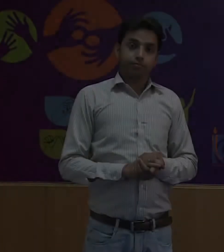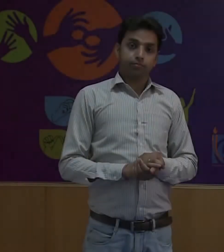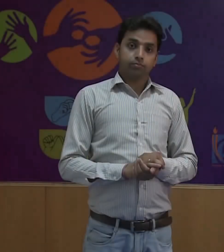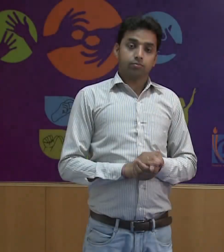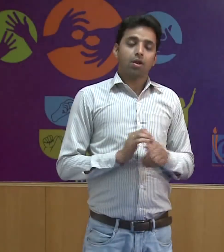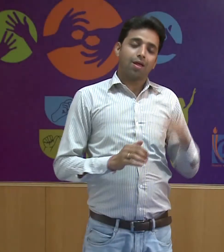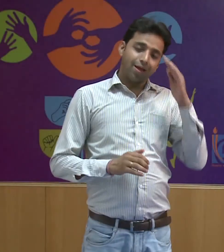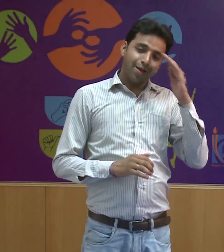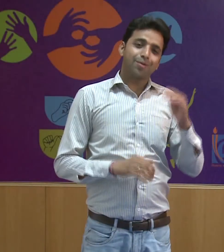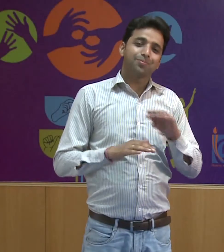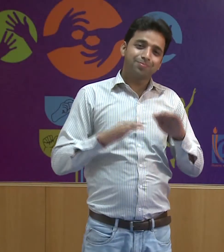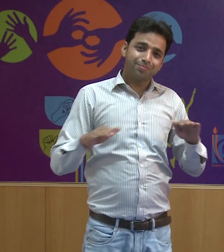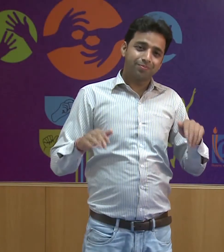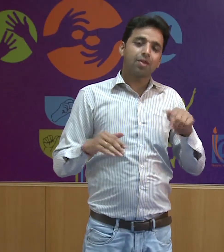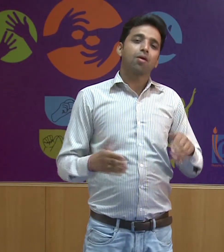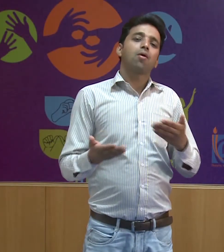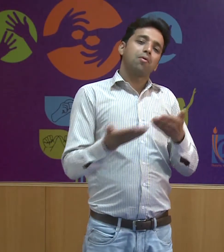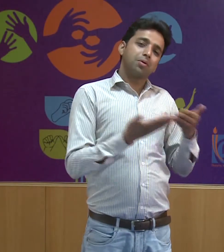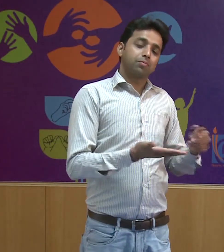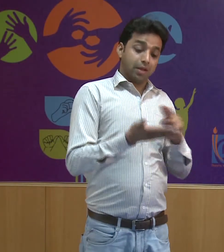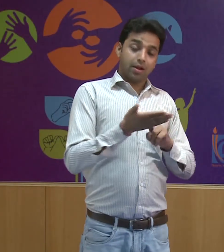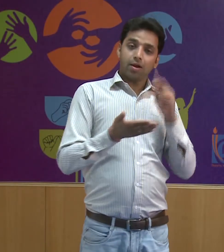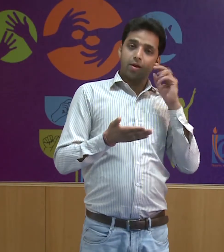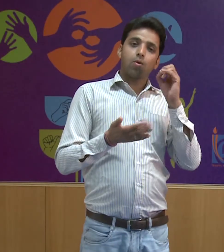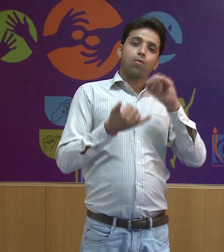Hello learners, welcome to NIOS.